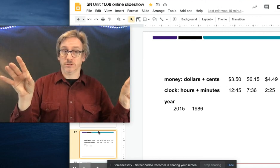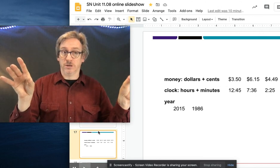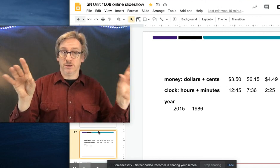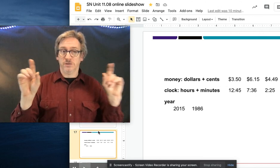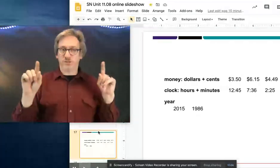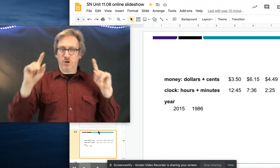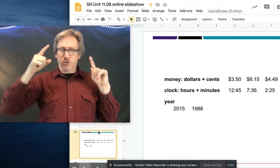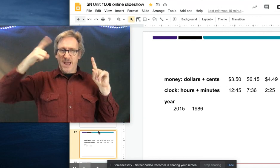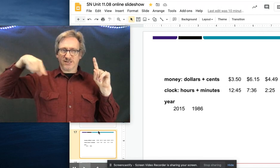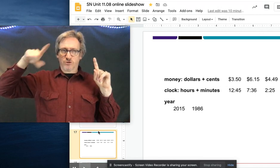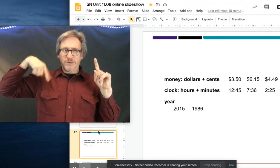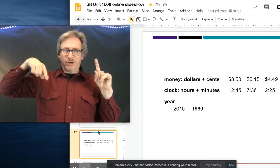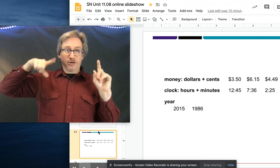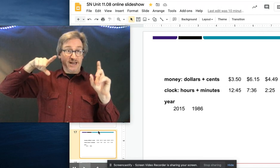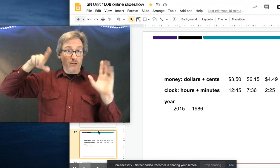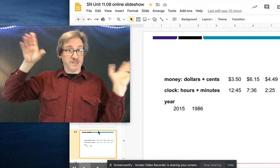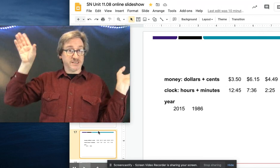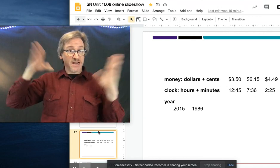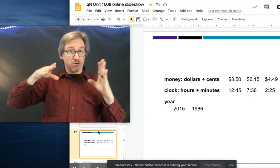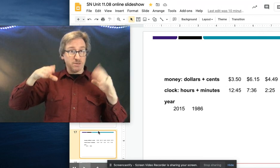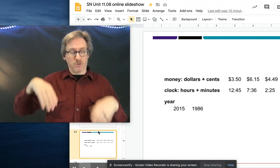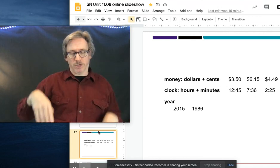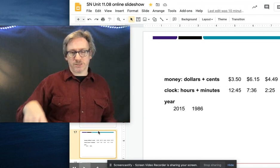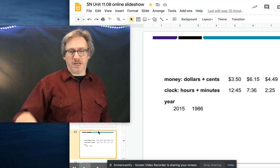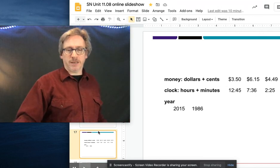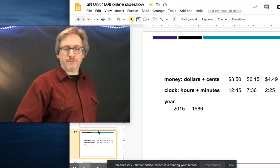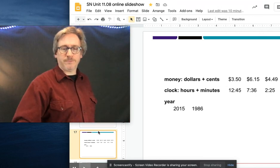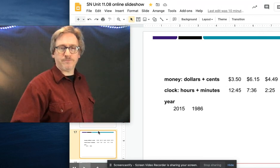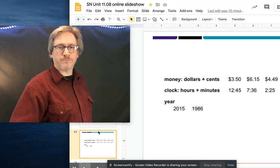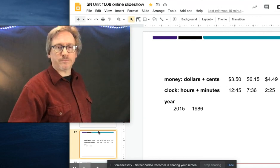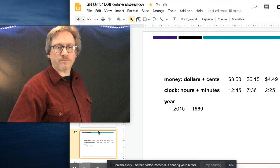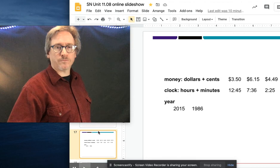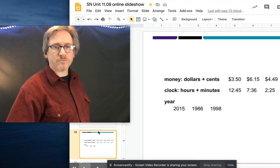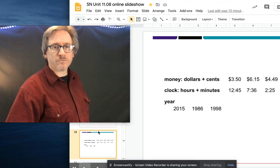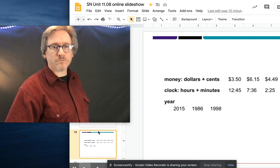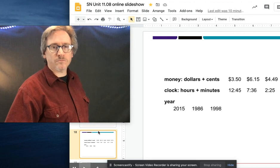out. So as a reader, it helps us narrow down what you're signing.